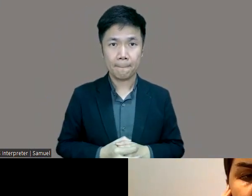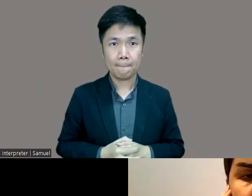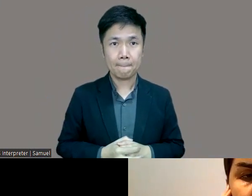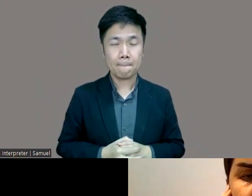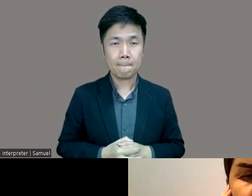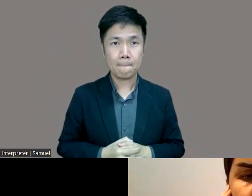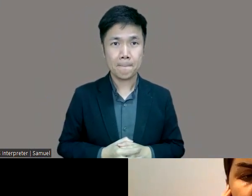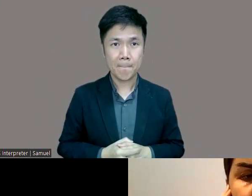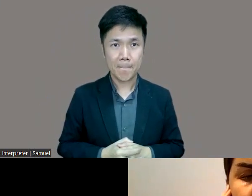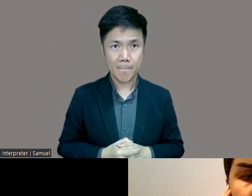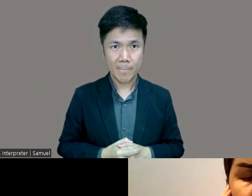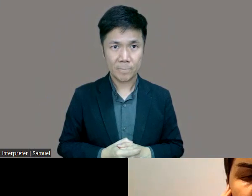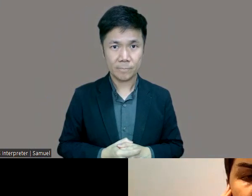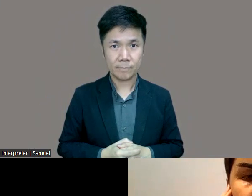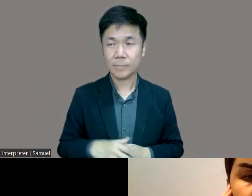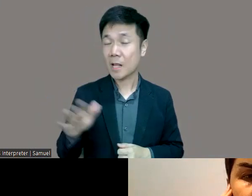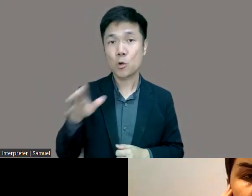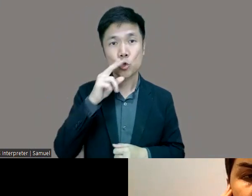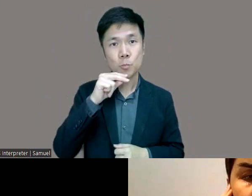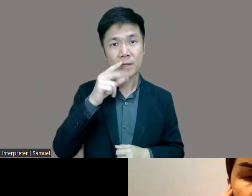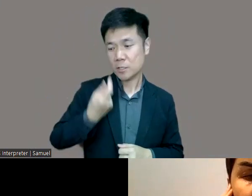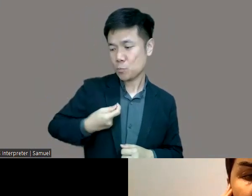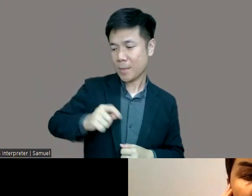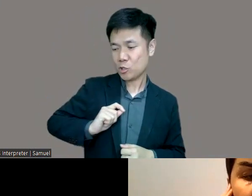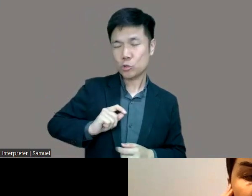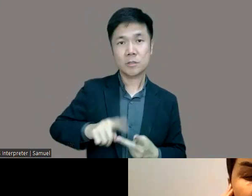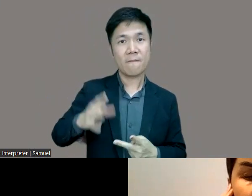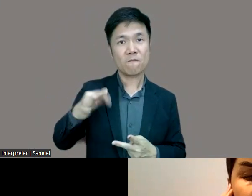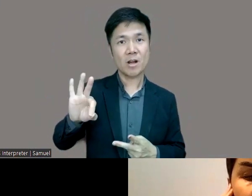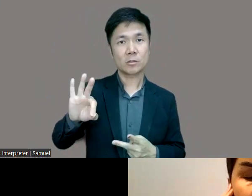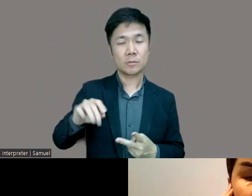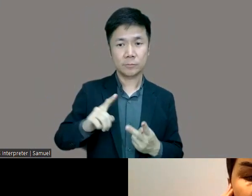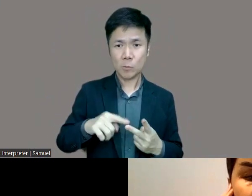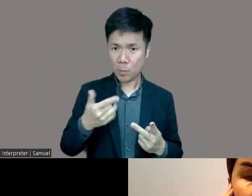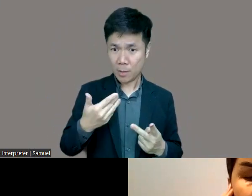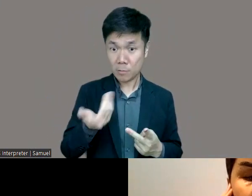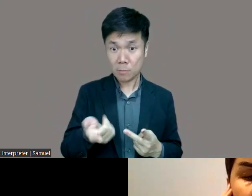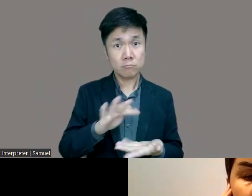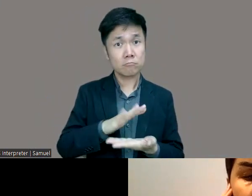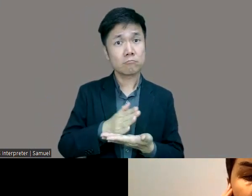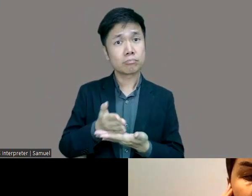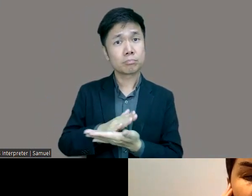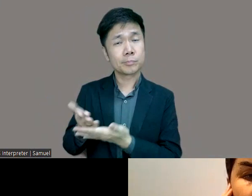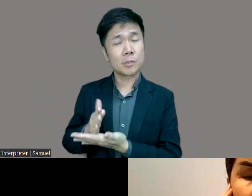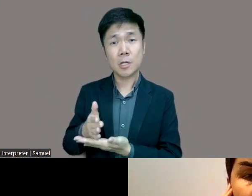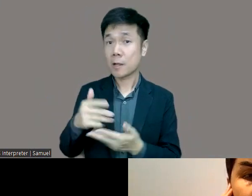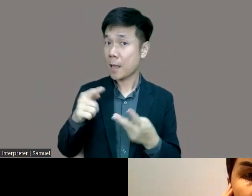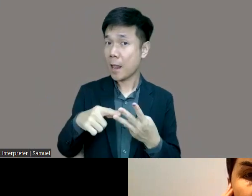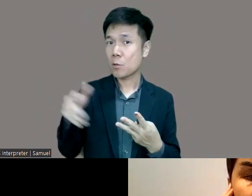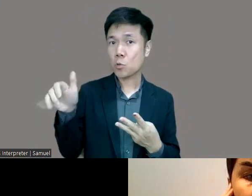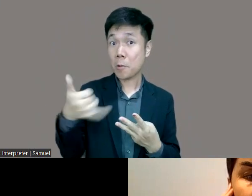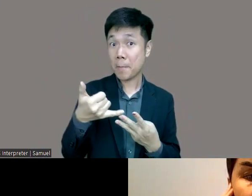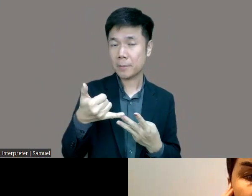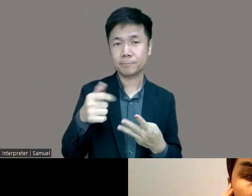sharing inputs in Spanish, in French. There is interpretation, so and in Arabic, sorry,